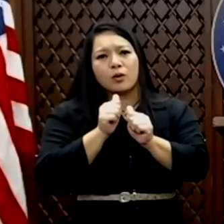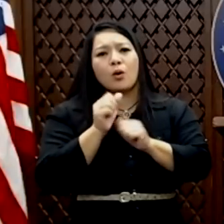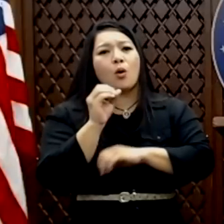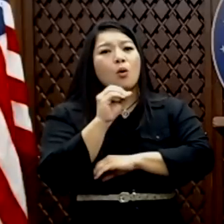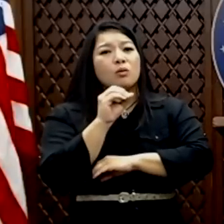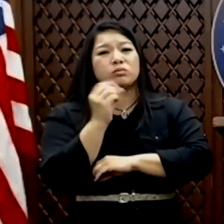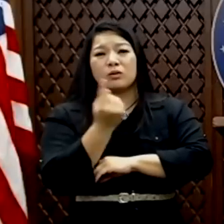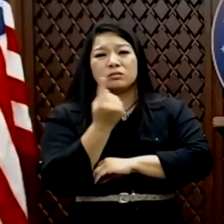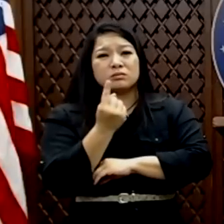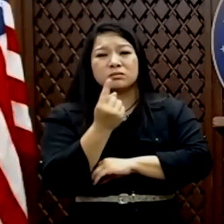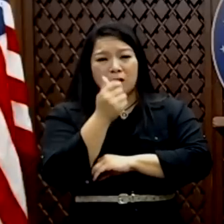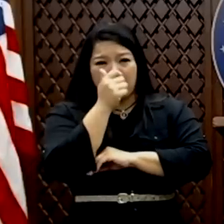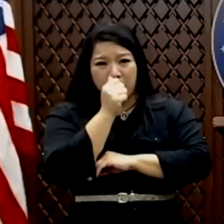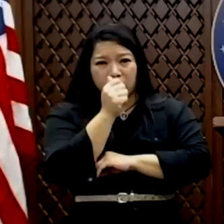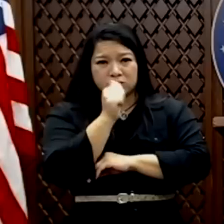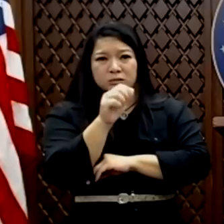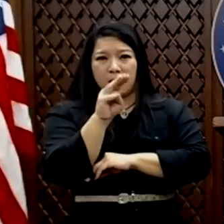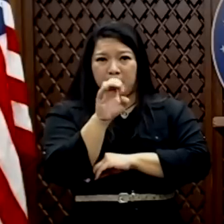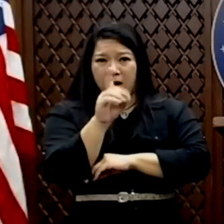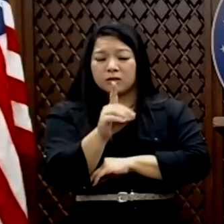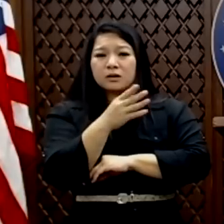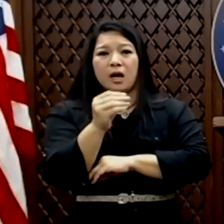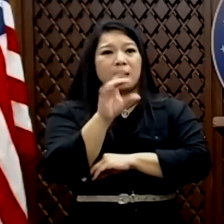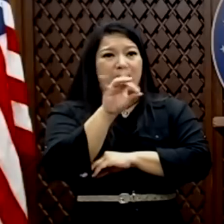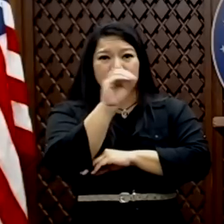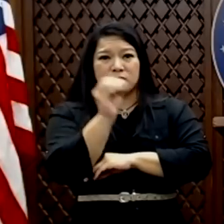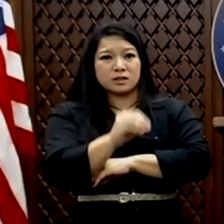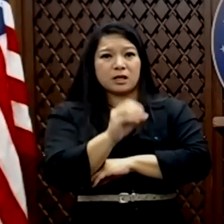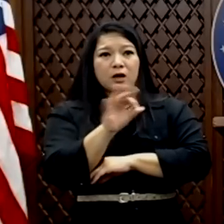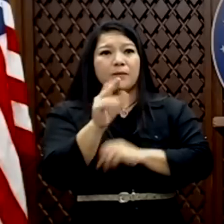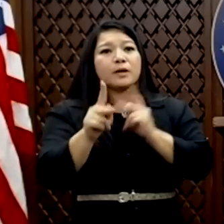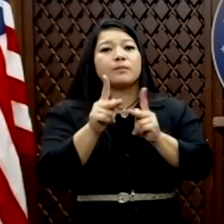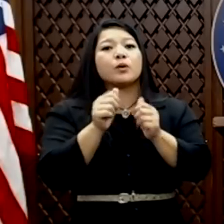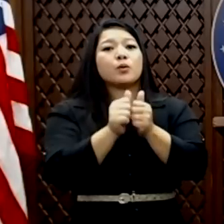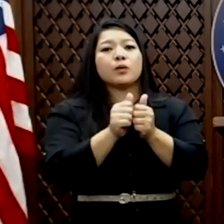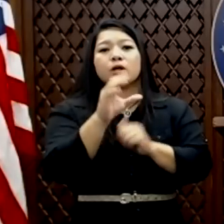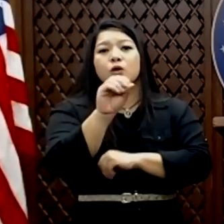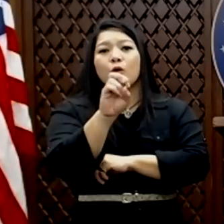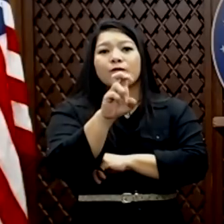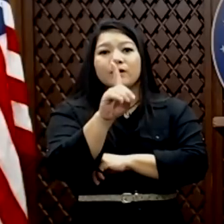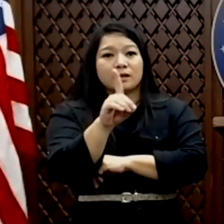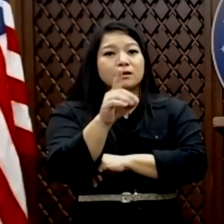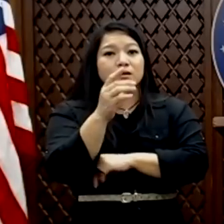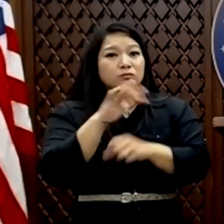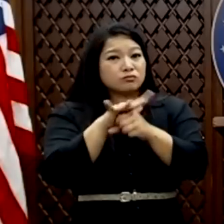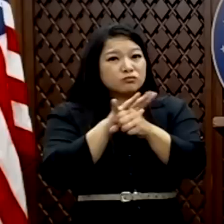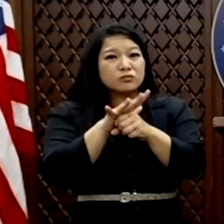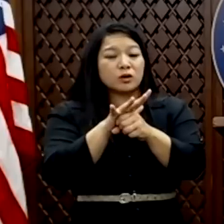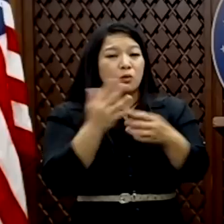mild cold-like symptoms, and about 80% of people with COVID-19 recover